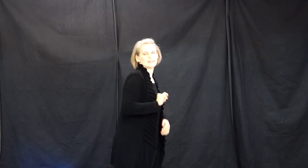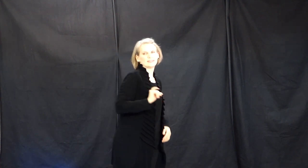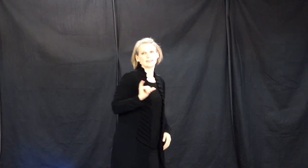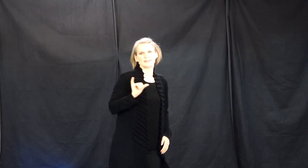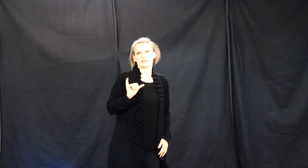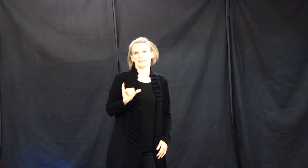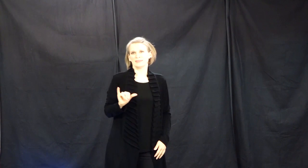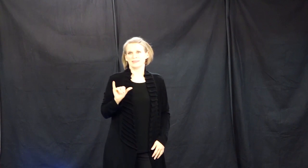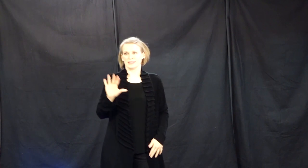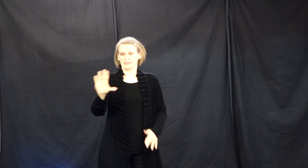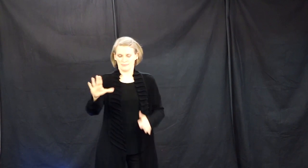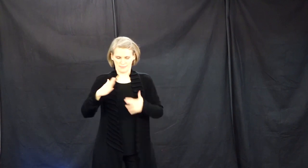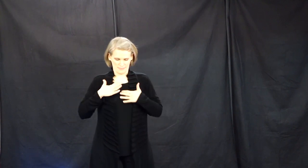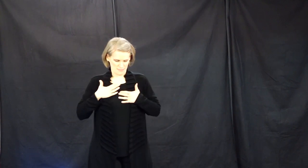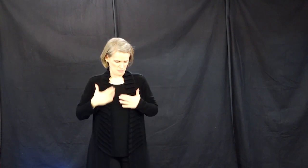They row him back across the Hudson.